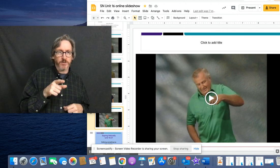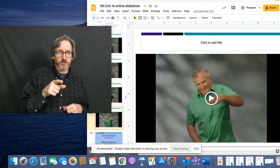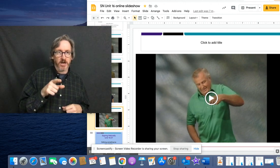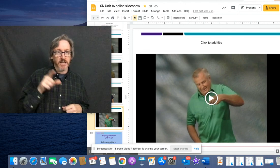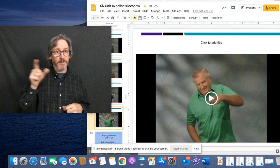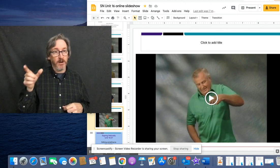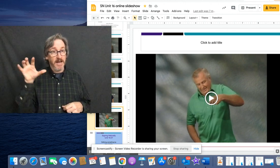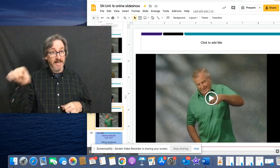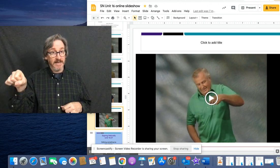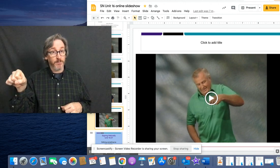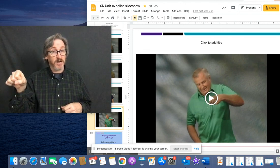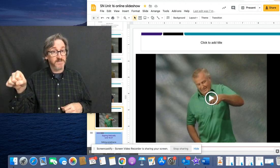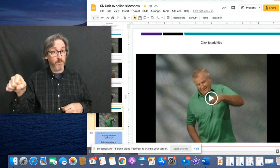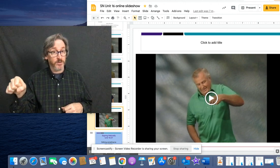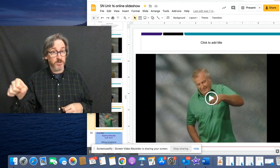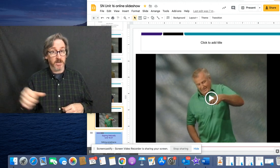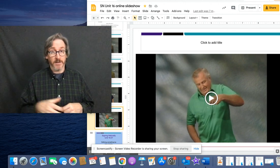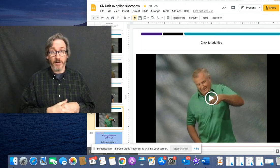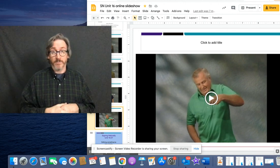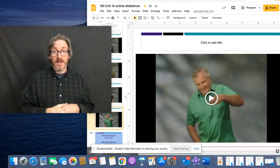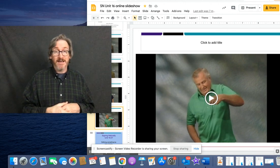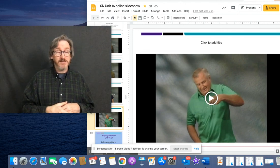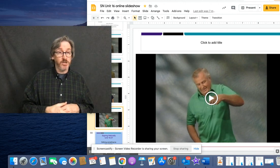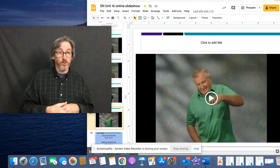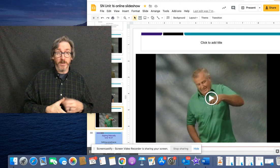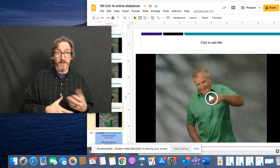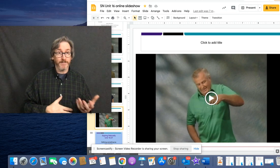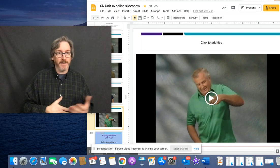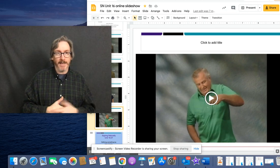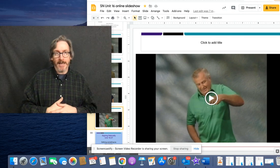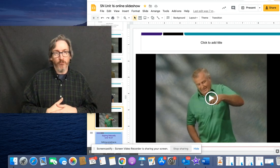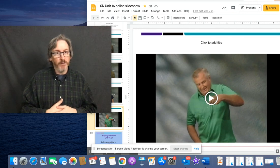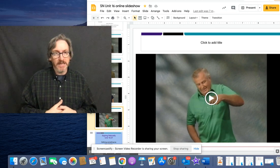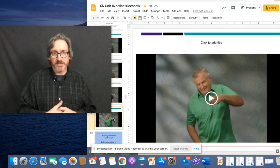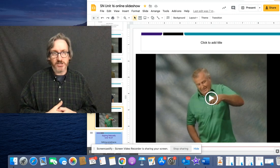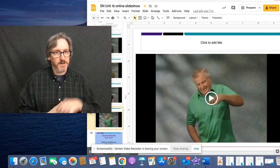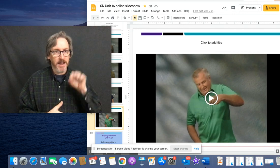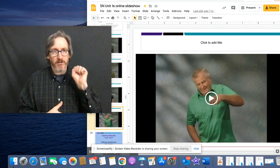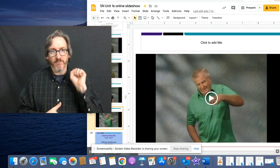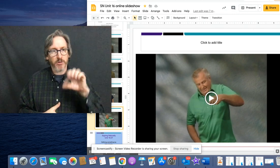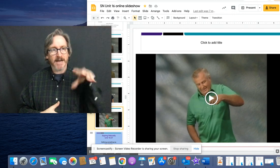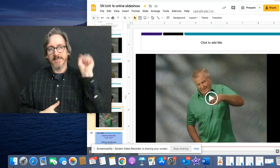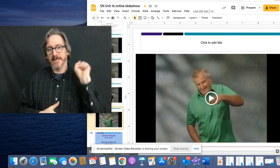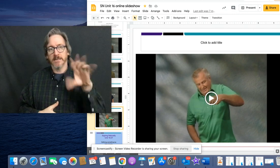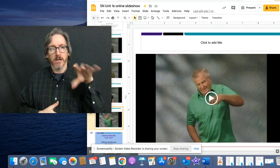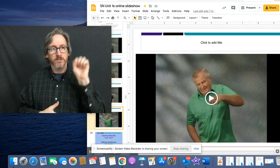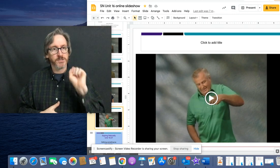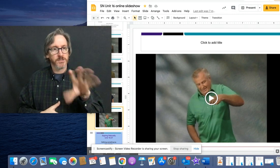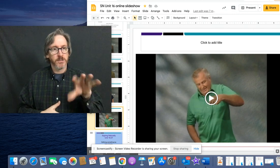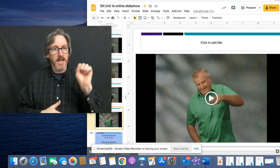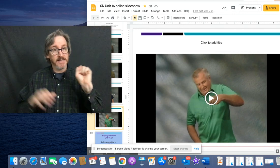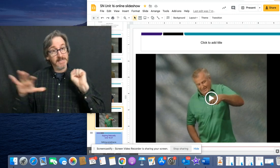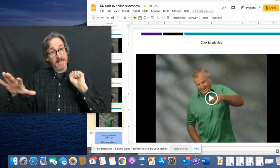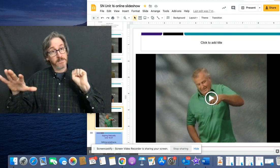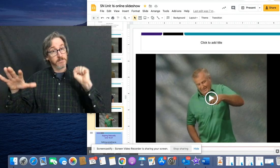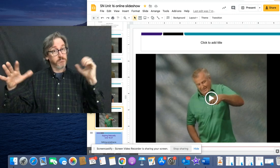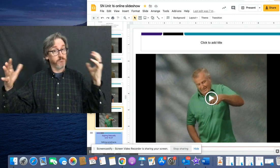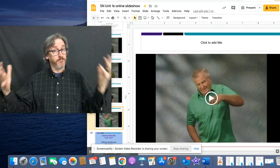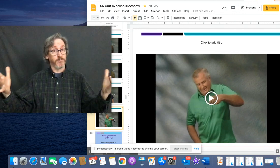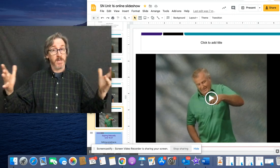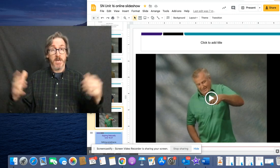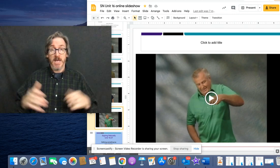watching what they're talking about and getting the price from what they're talking about. So it really is just a matter of practicing dollars and